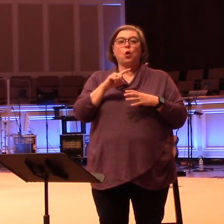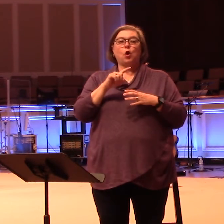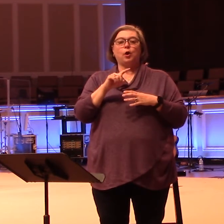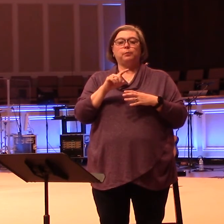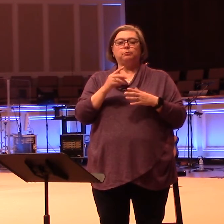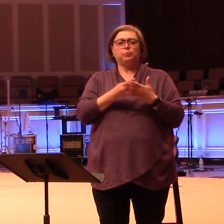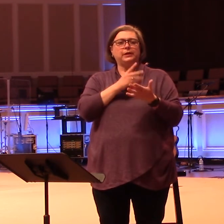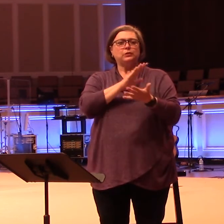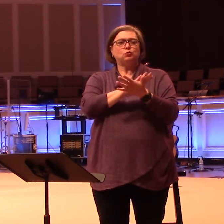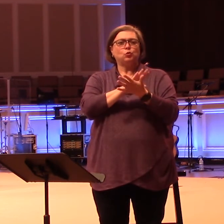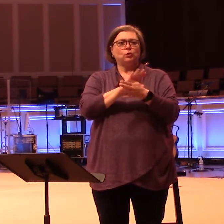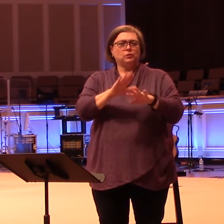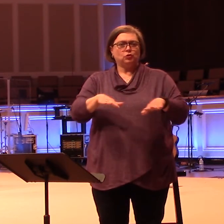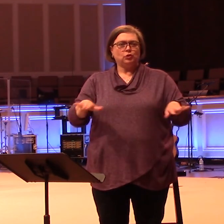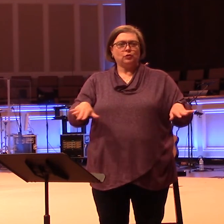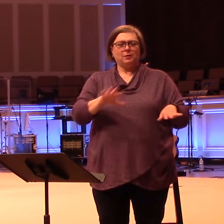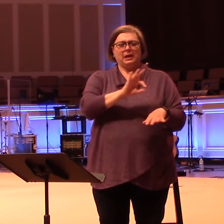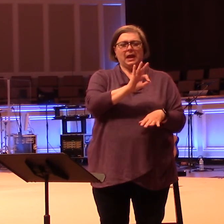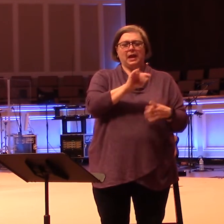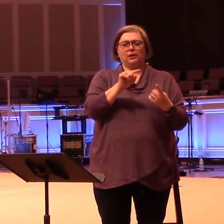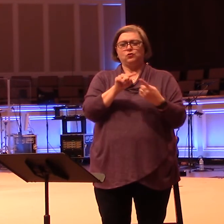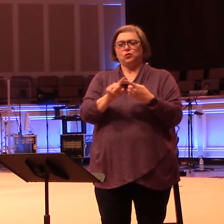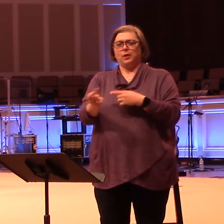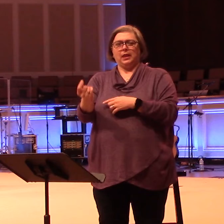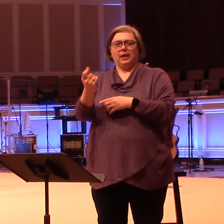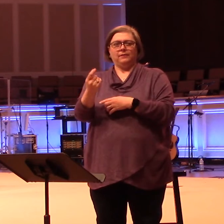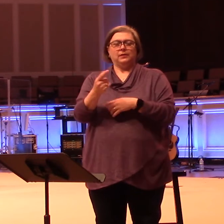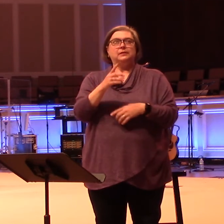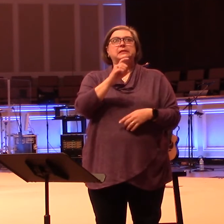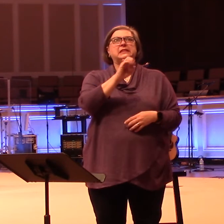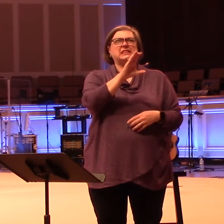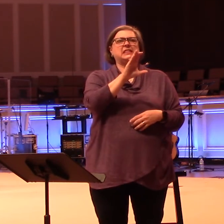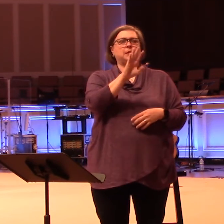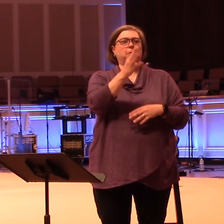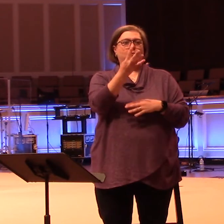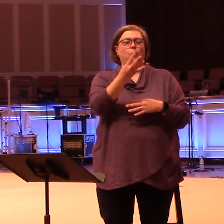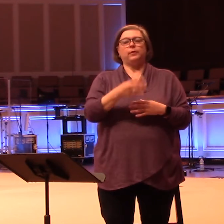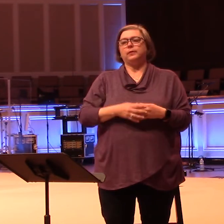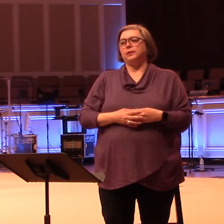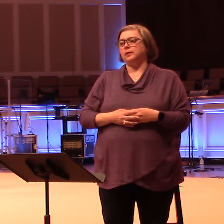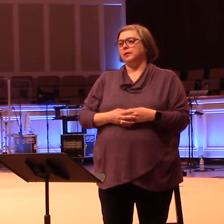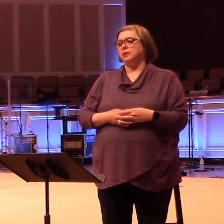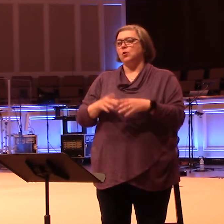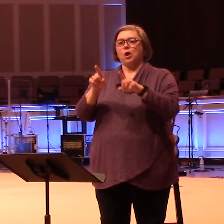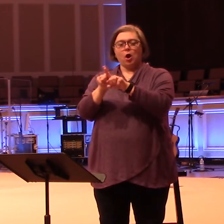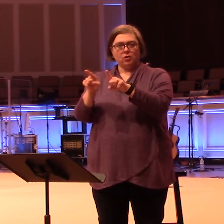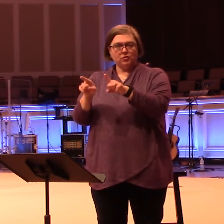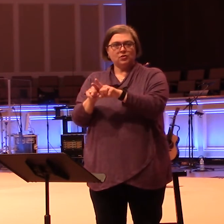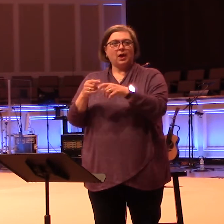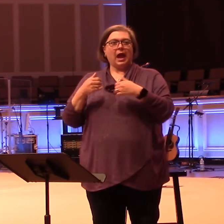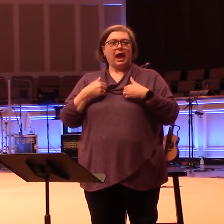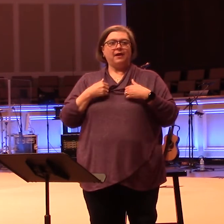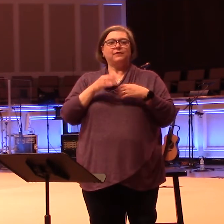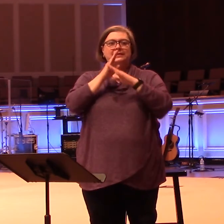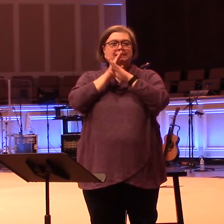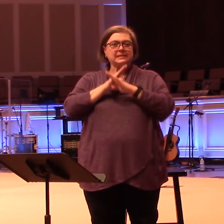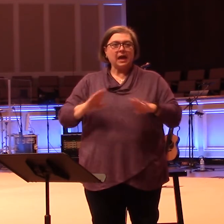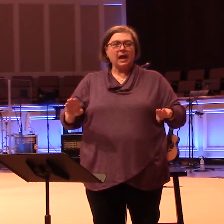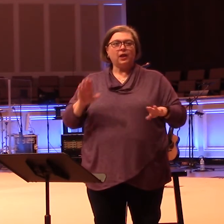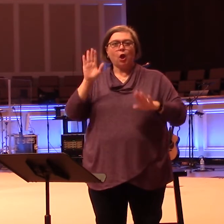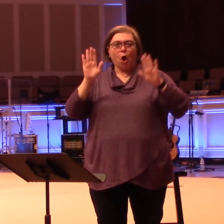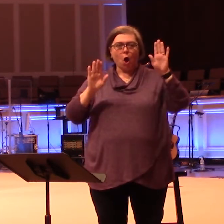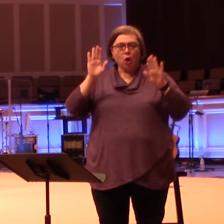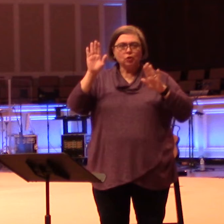to 11. And then also on December the 4th, the Love Like Jesus silent auction and barbecue will be at